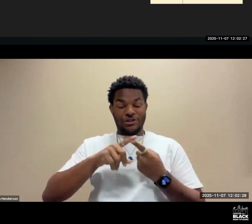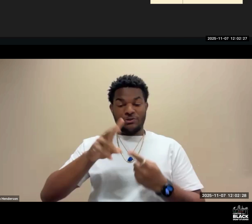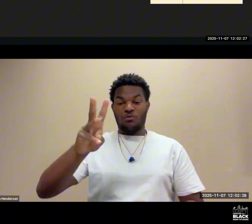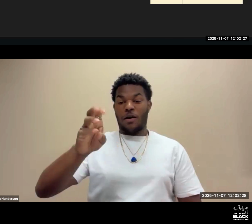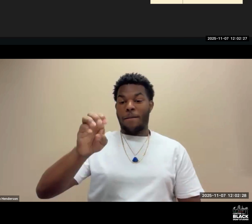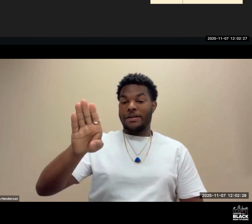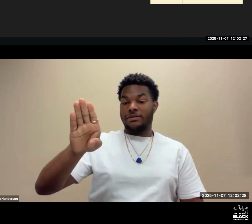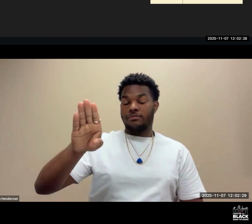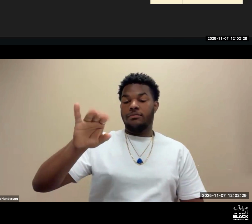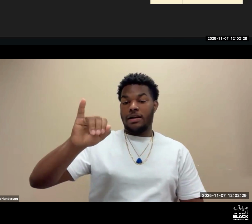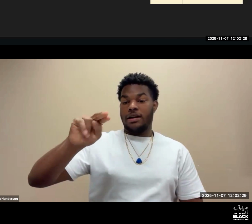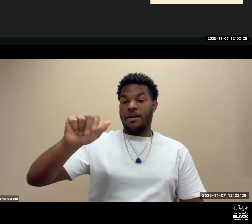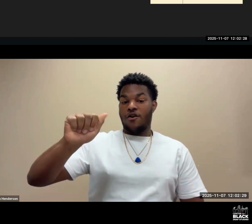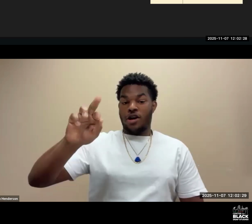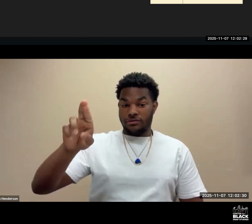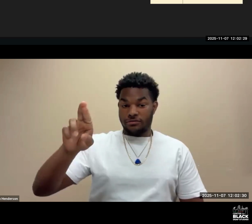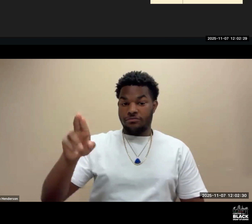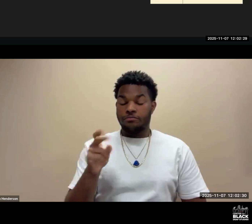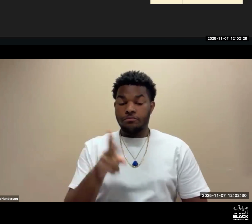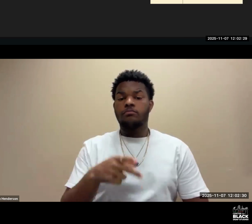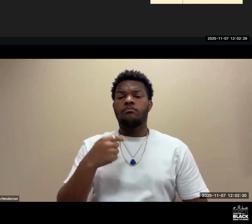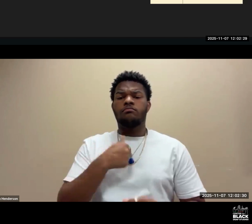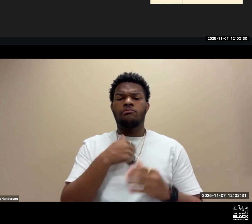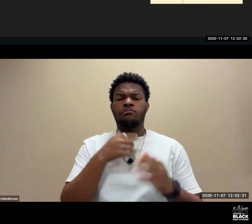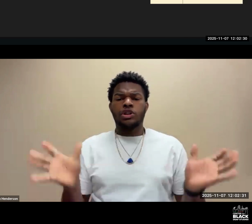Welcome to the webinar.